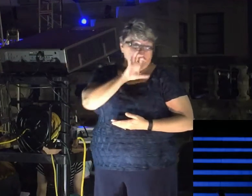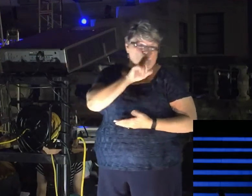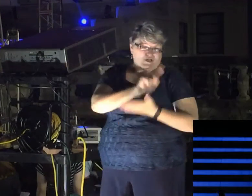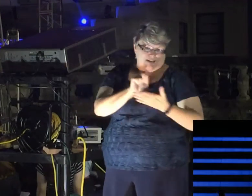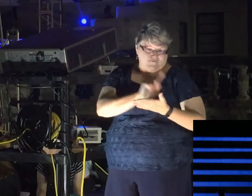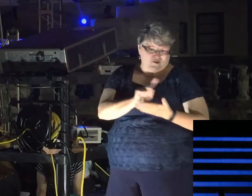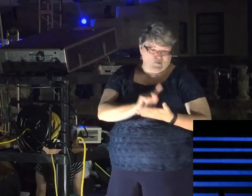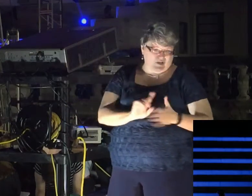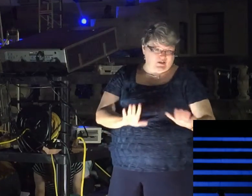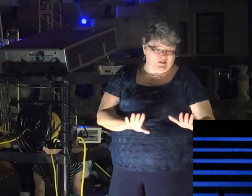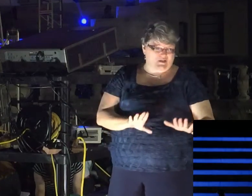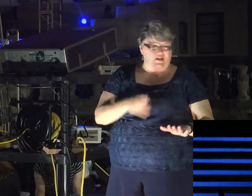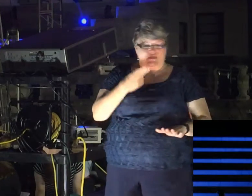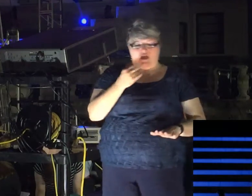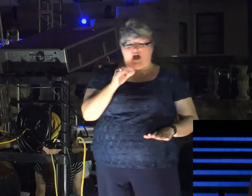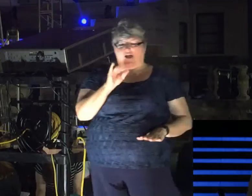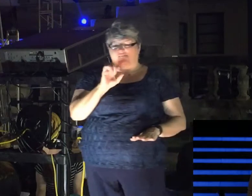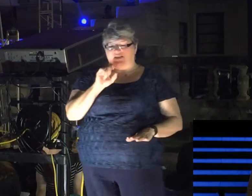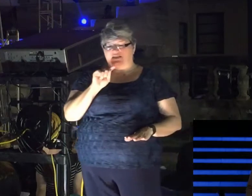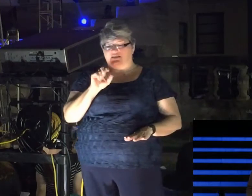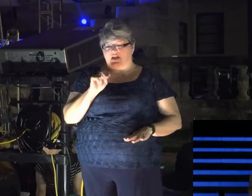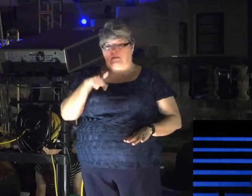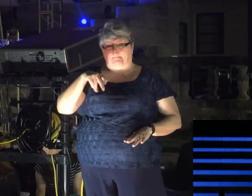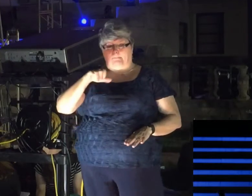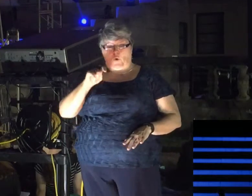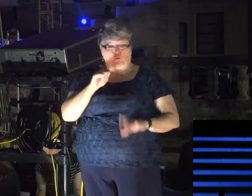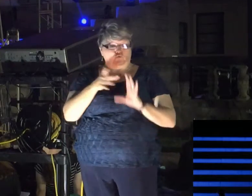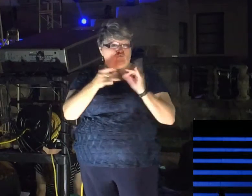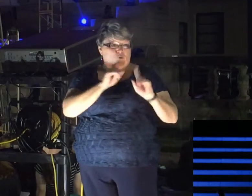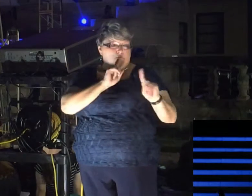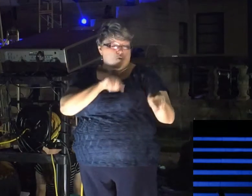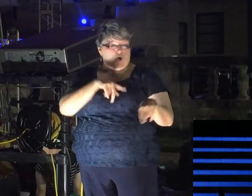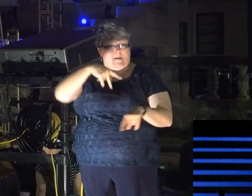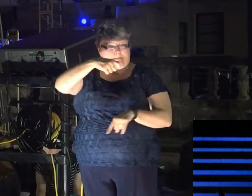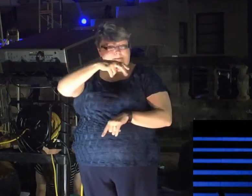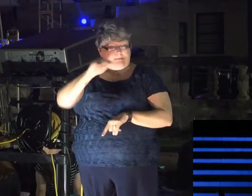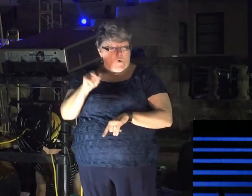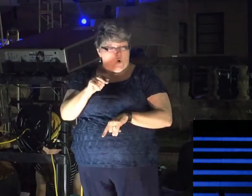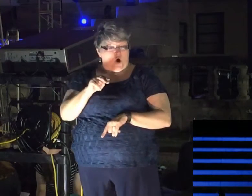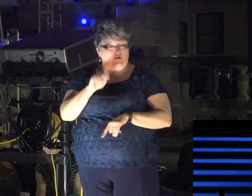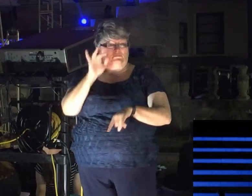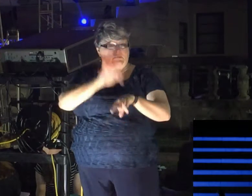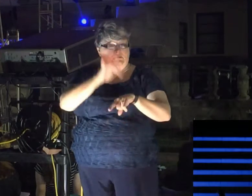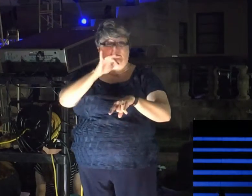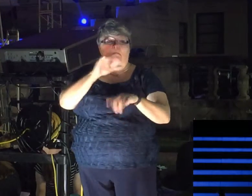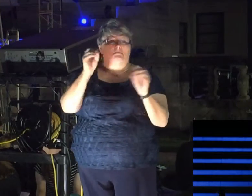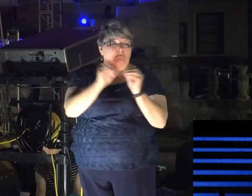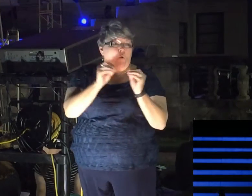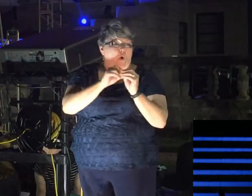of women say the same. The Huffington Post reported a few years ago that porn sites get